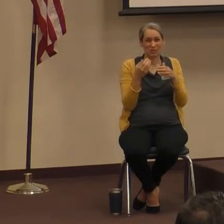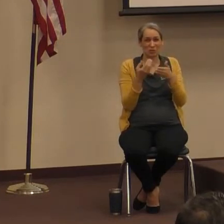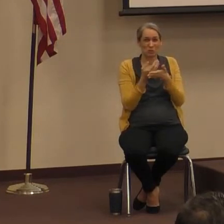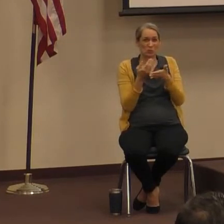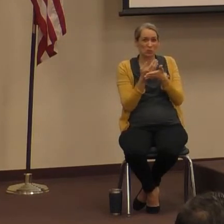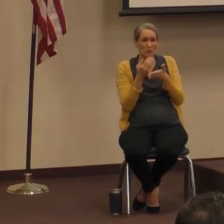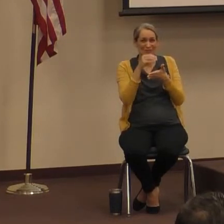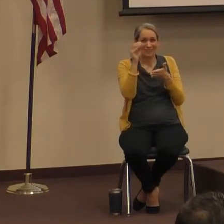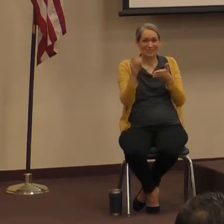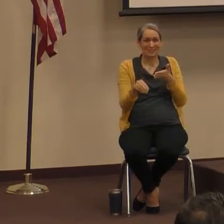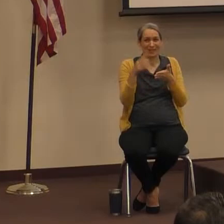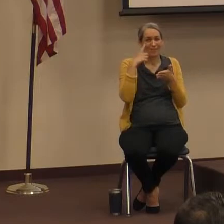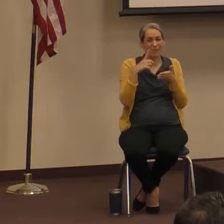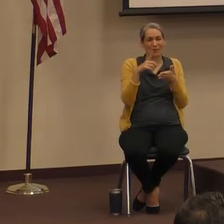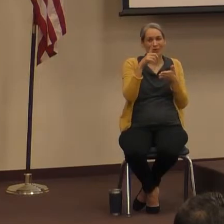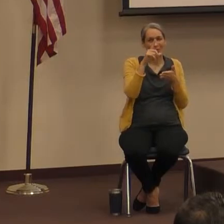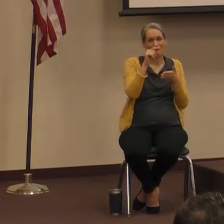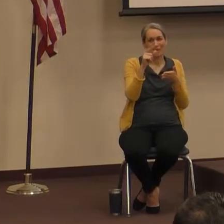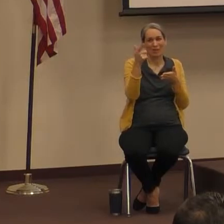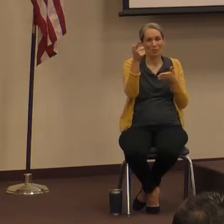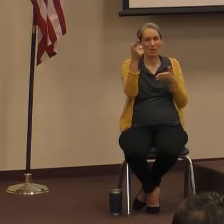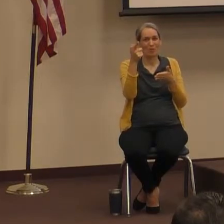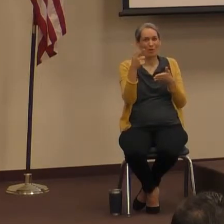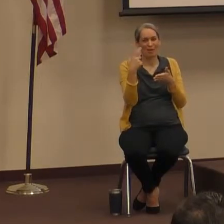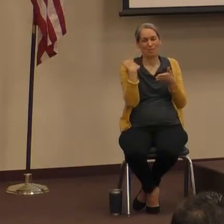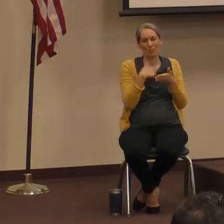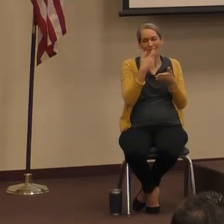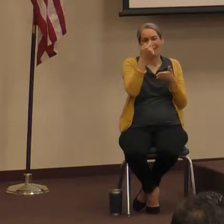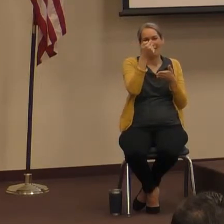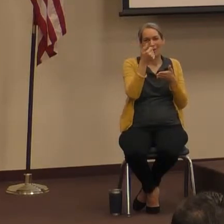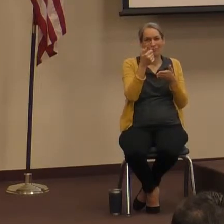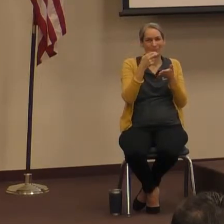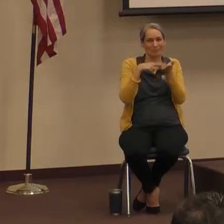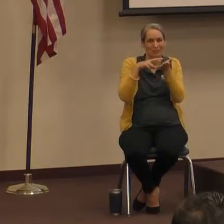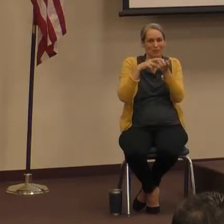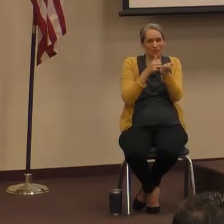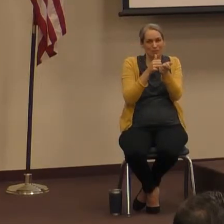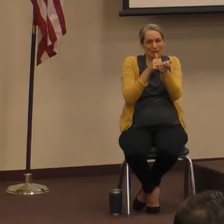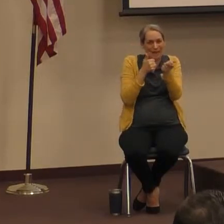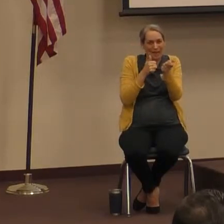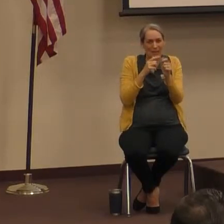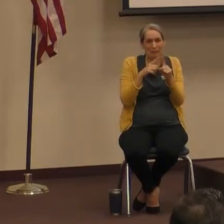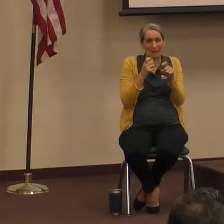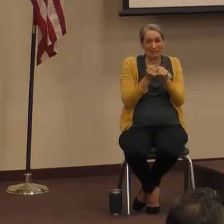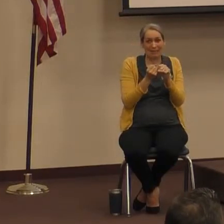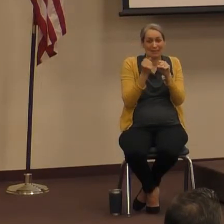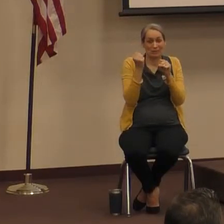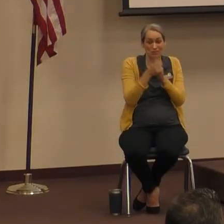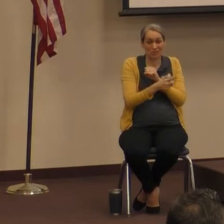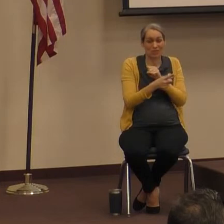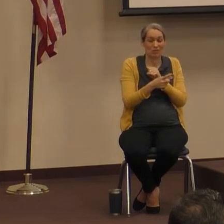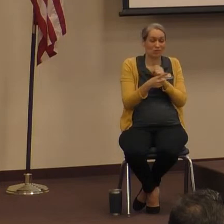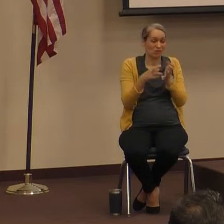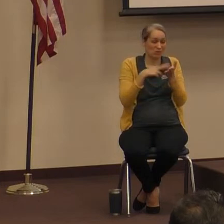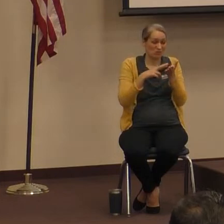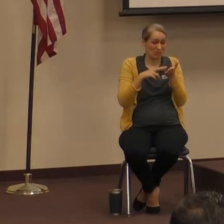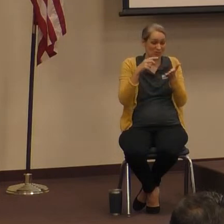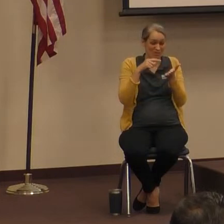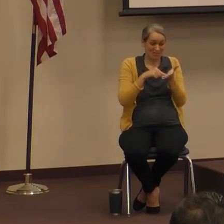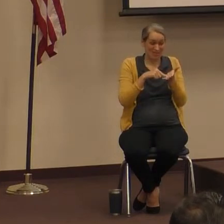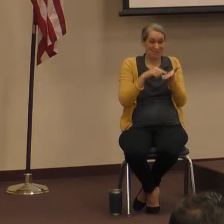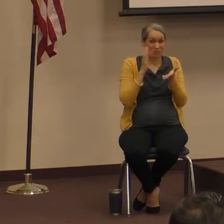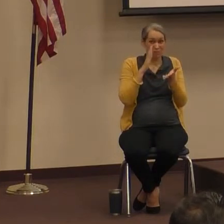into 2021. We're behind on our research. I can tell you this in the next year, the research that comes out on this is going to be